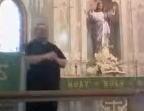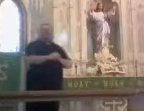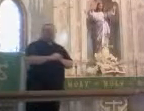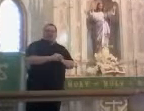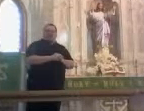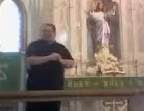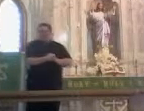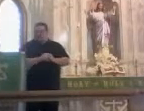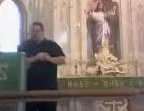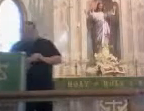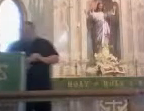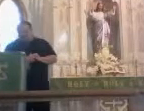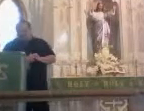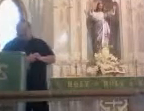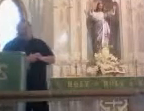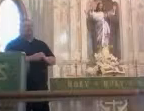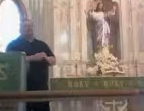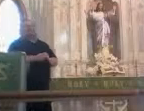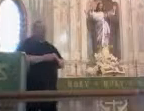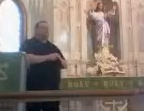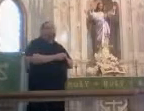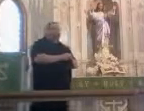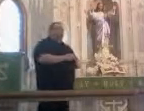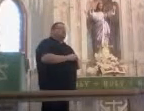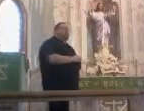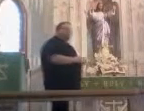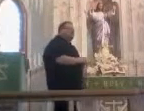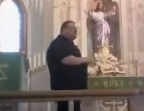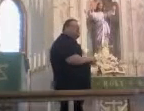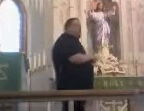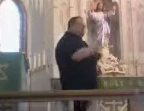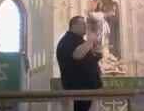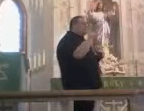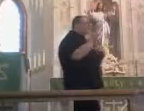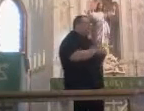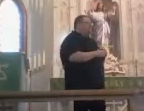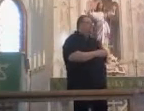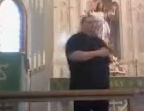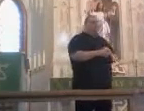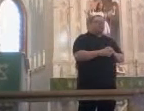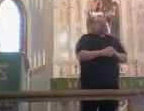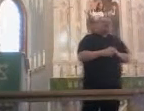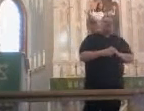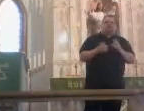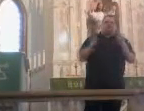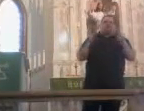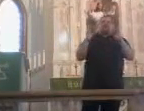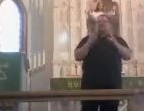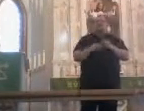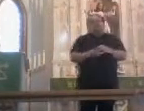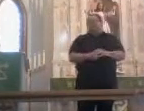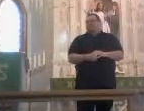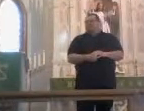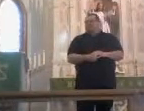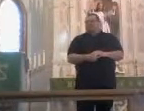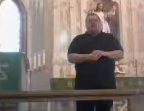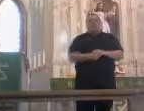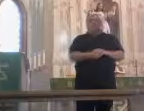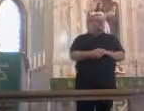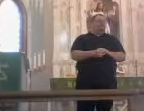of the Psalms. Psalms 4, 13, and 22 are really good ones. I like Psalm 13 especially. I don't know why, it just sticks with me. You know how Psalm